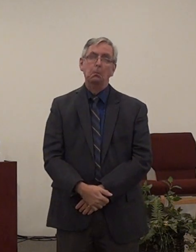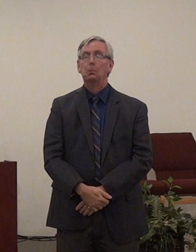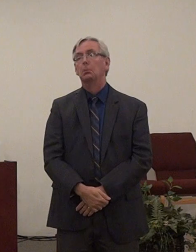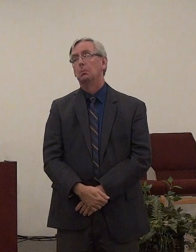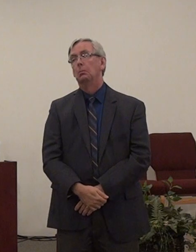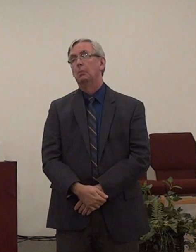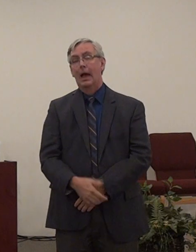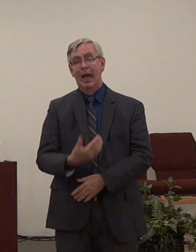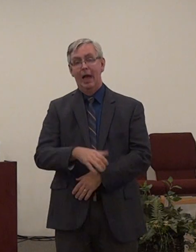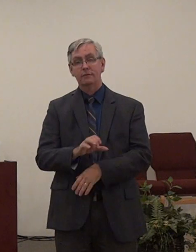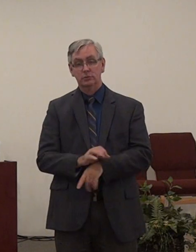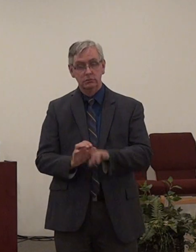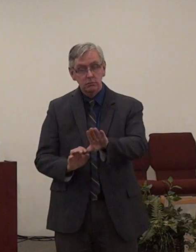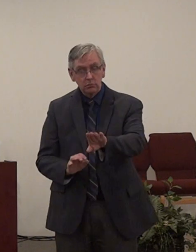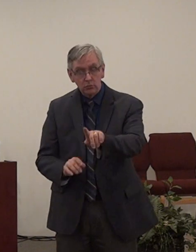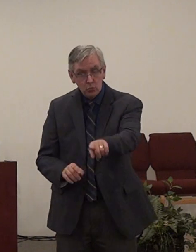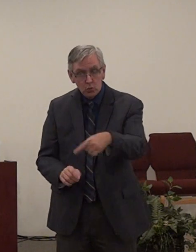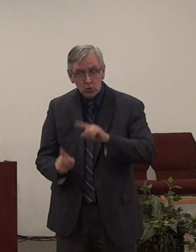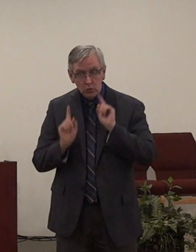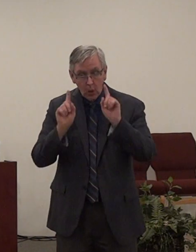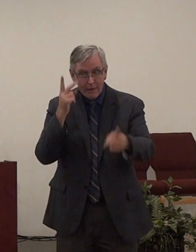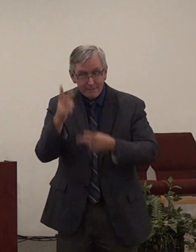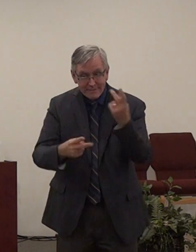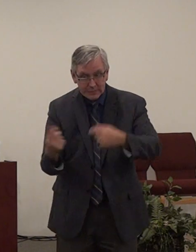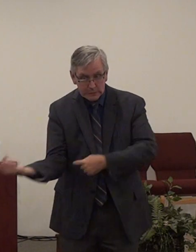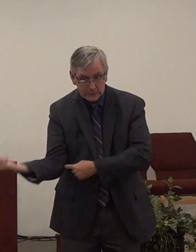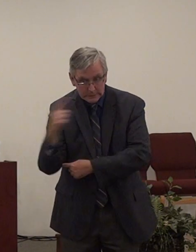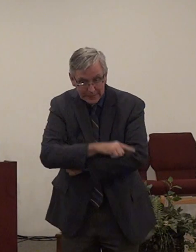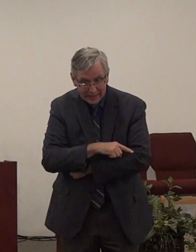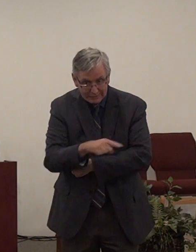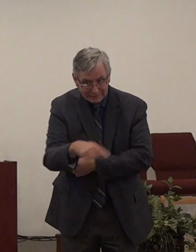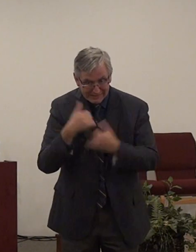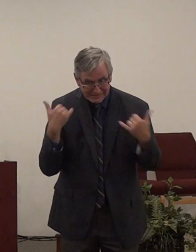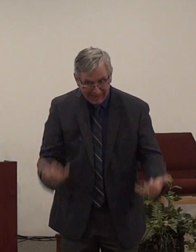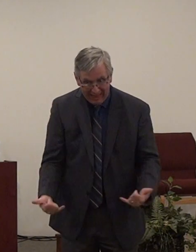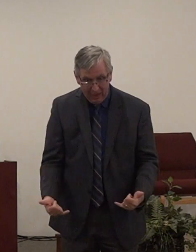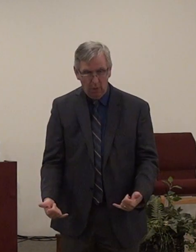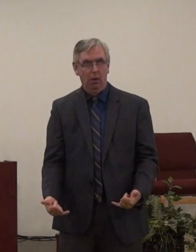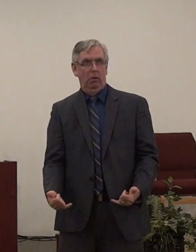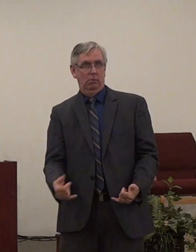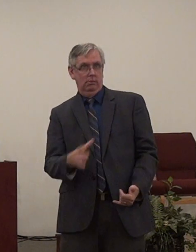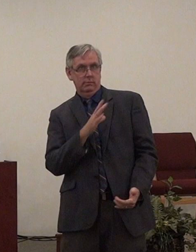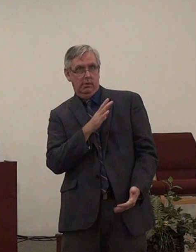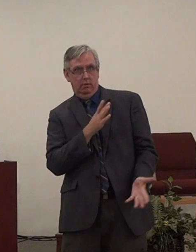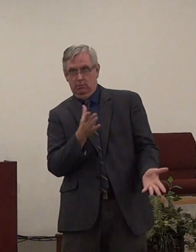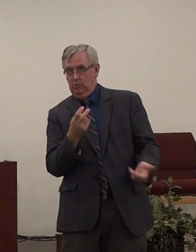her. And so after church, he said, we're going to go and visit today, right now.